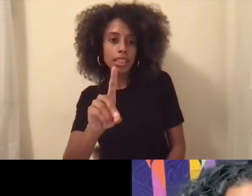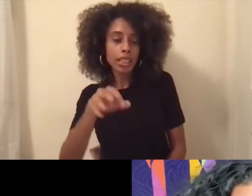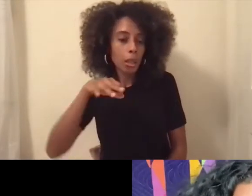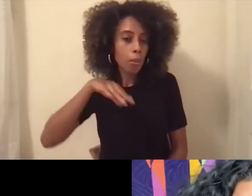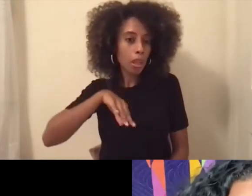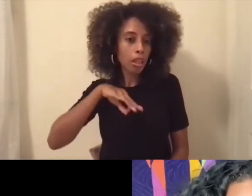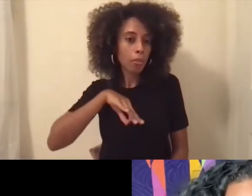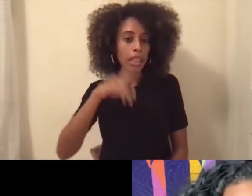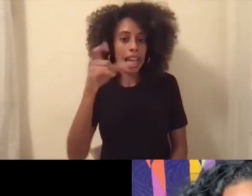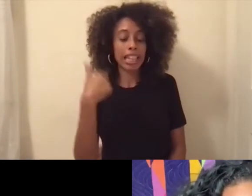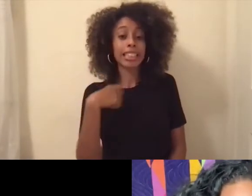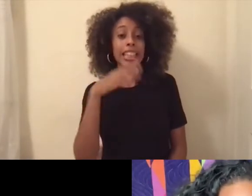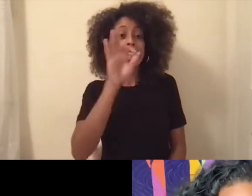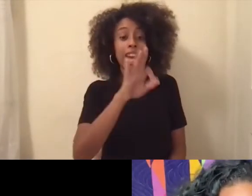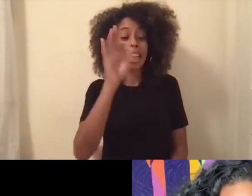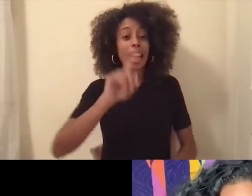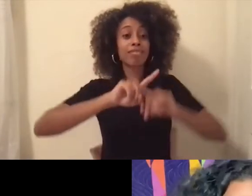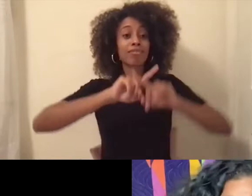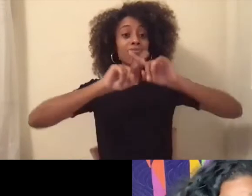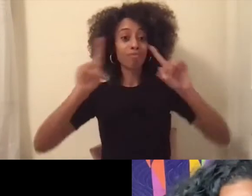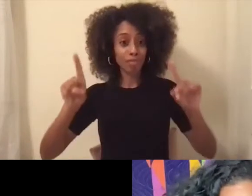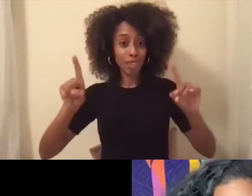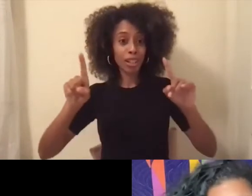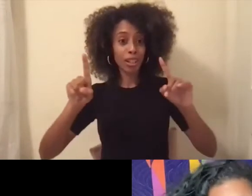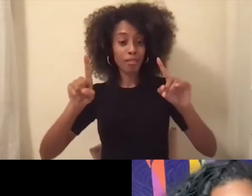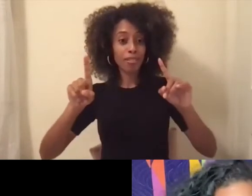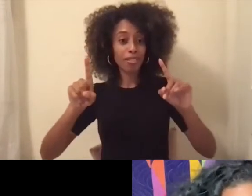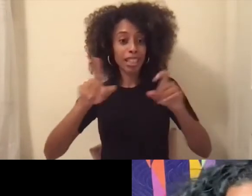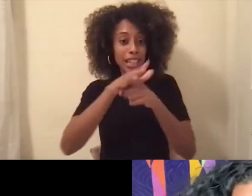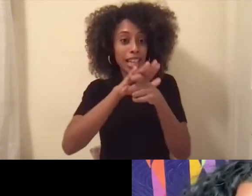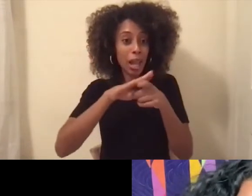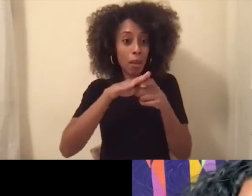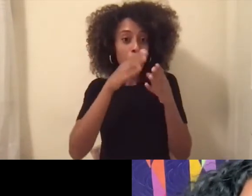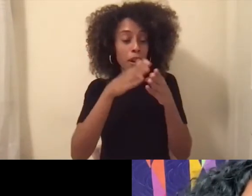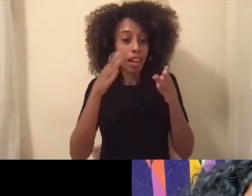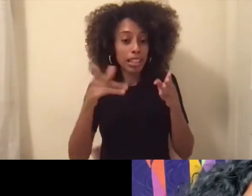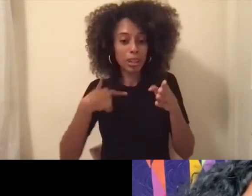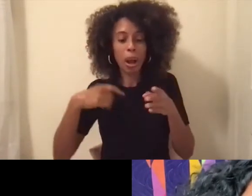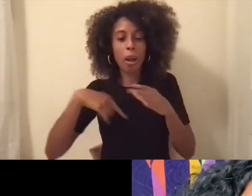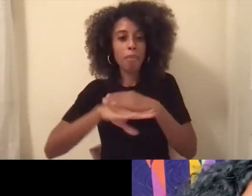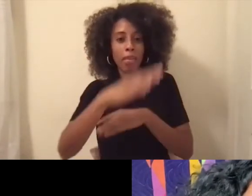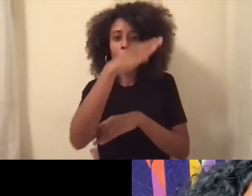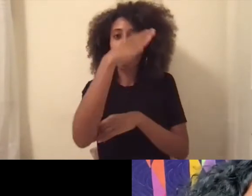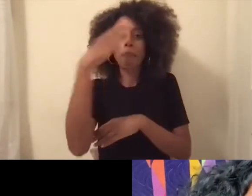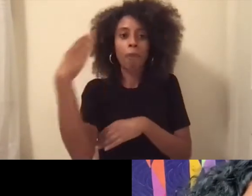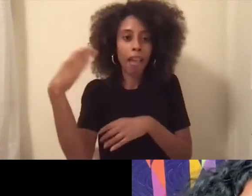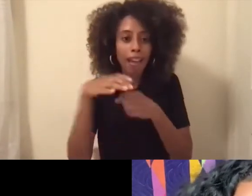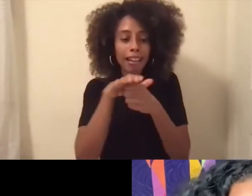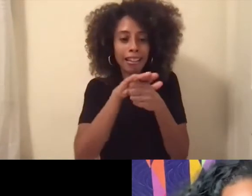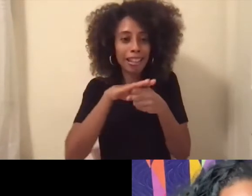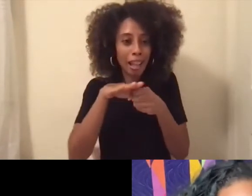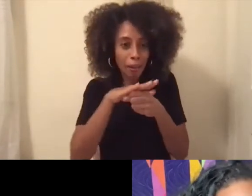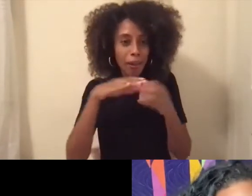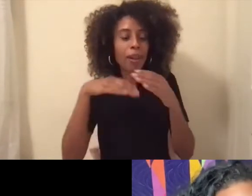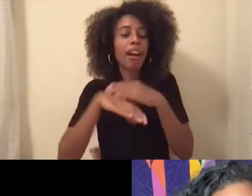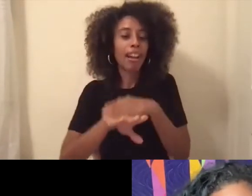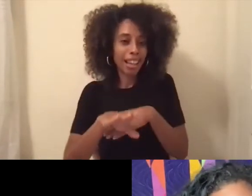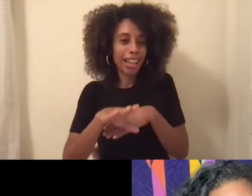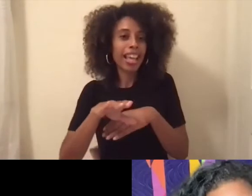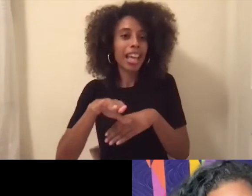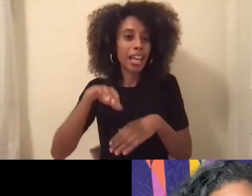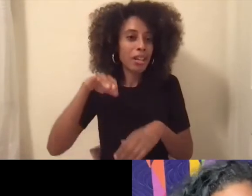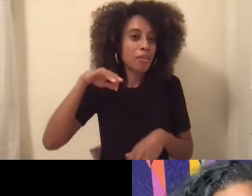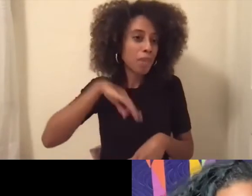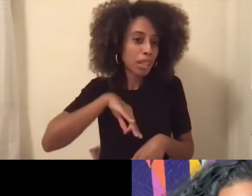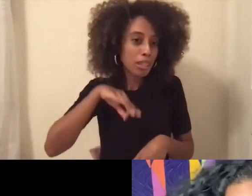99 distinct neighborhoods. So I'm in the blackest neighborhood in Pittsburgh called Homewood. And this is Haudenosaunee land.